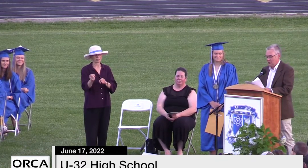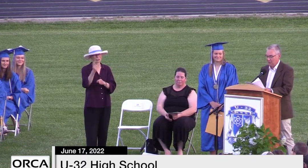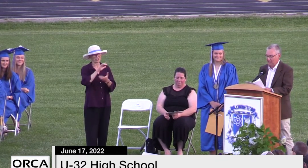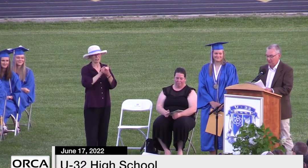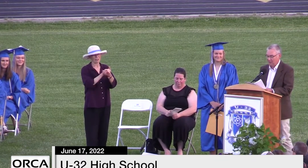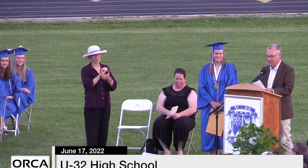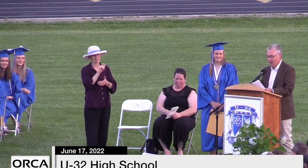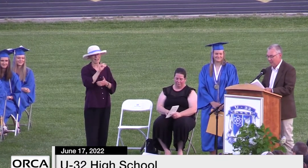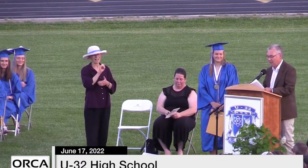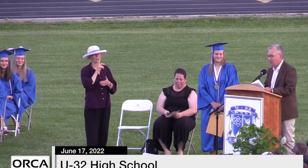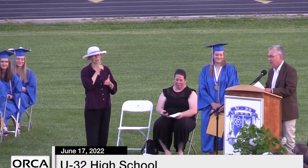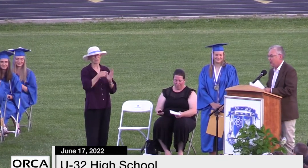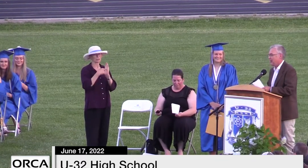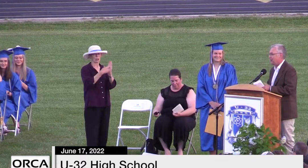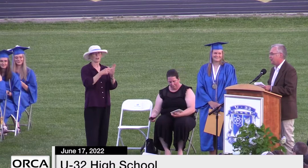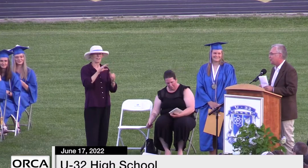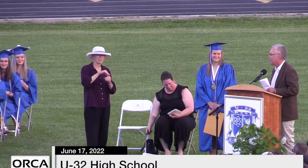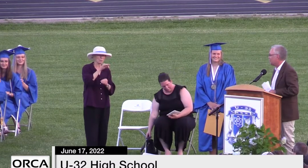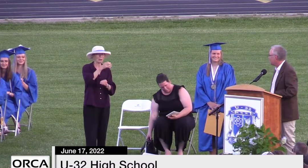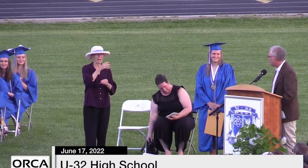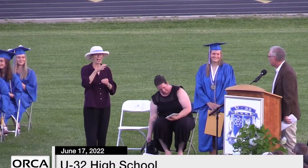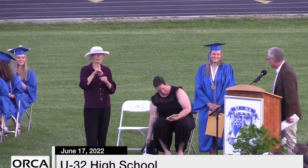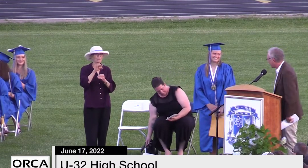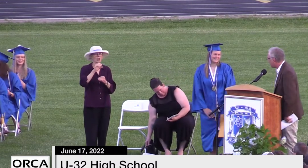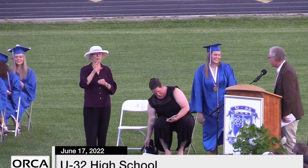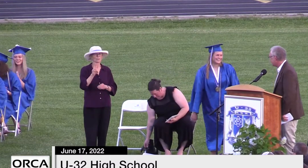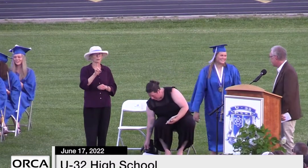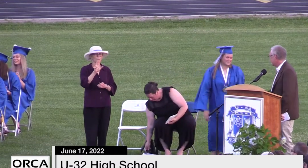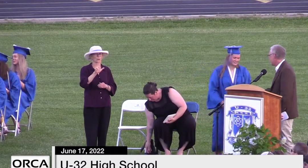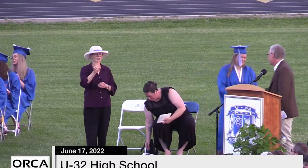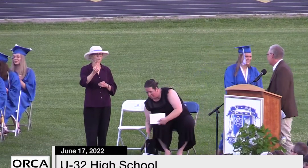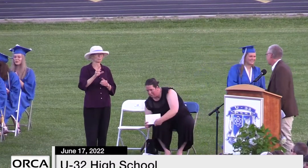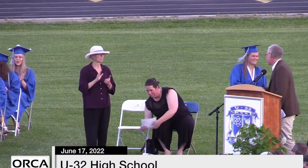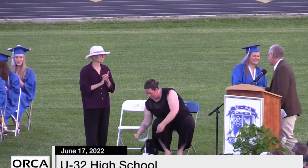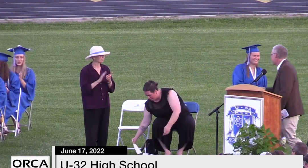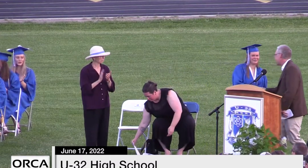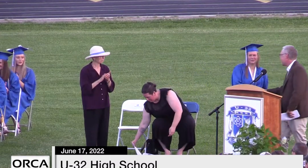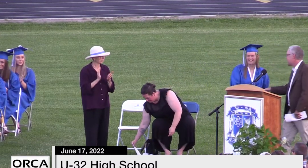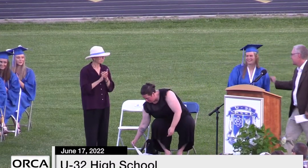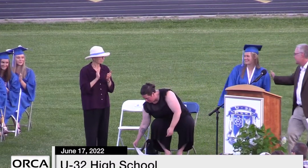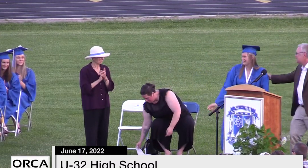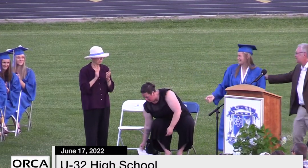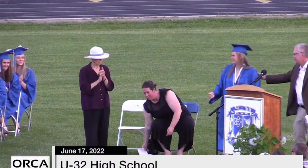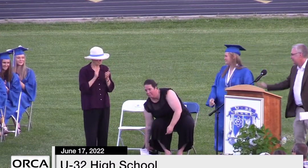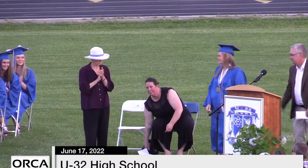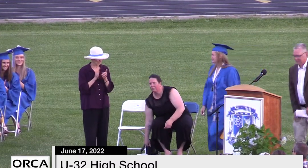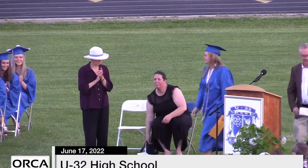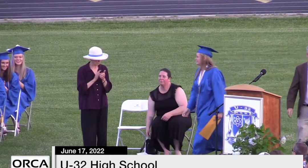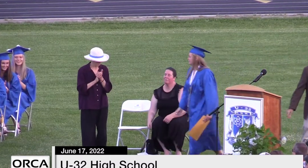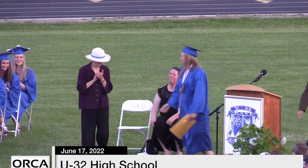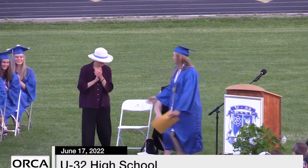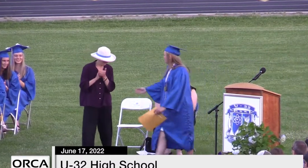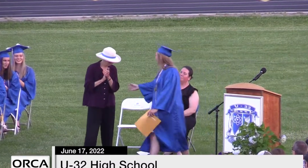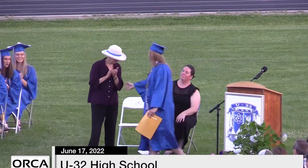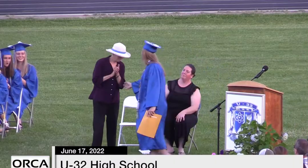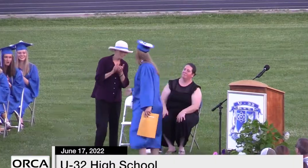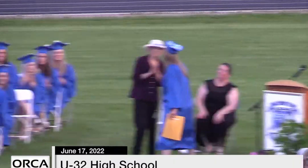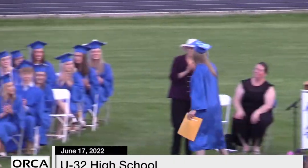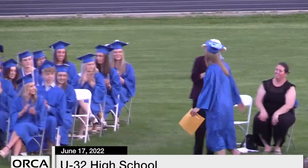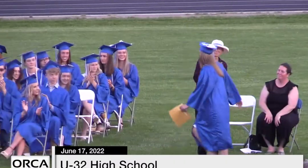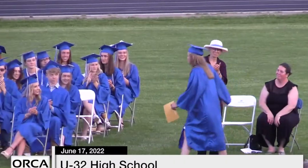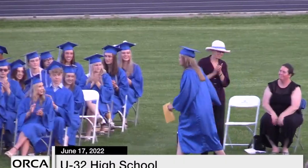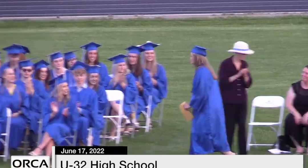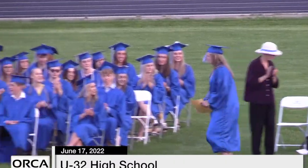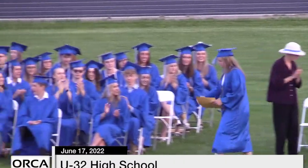Allie. You truly exemplify the spirit and soul of U32. Thank you. Yeah.